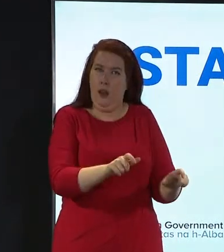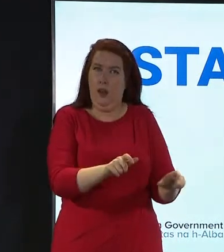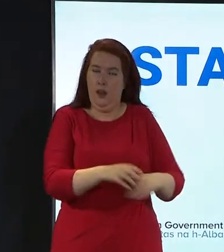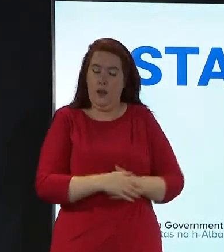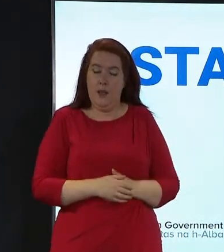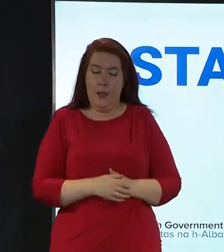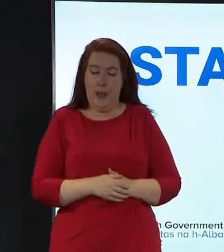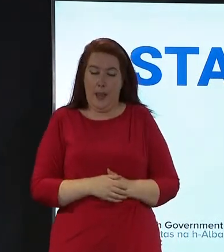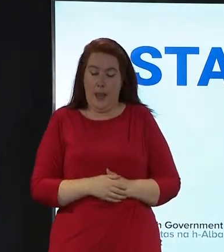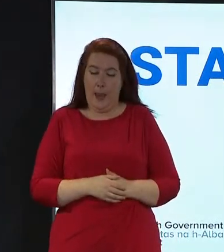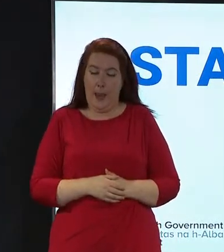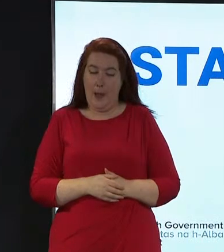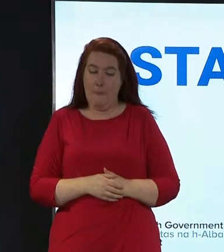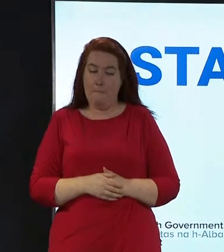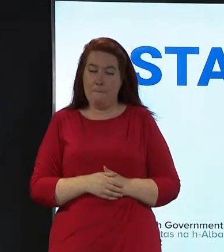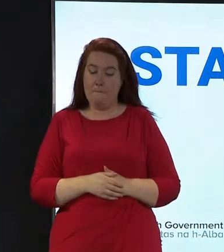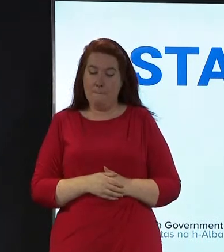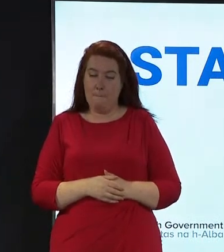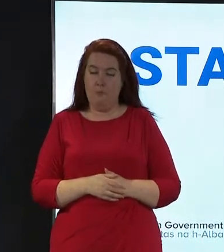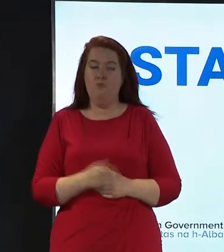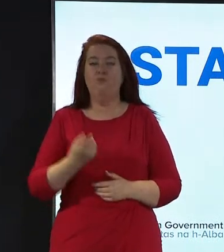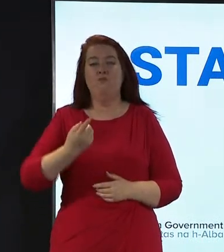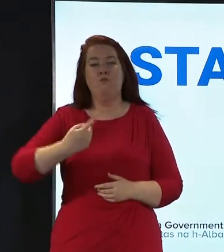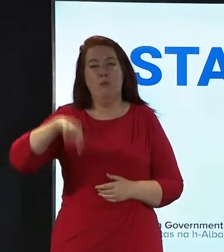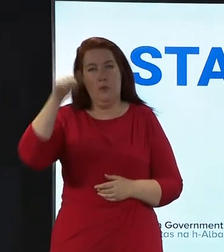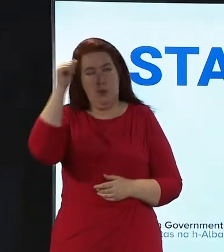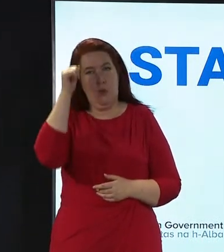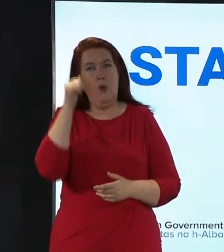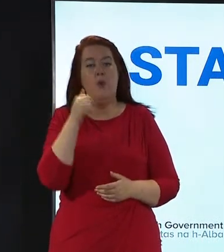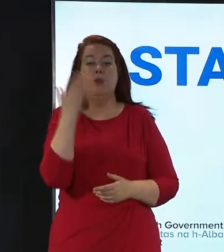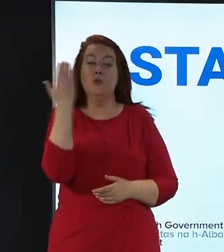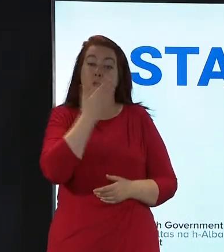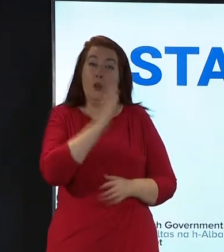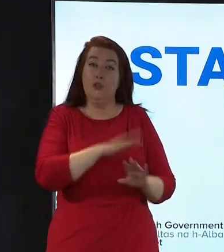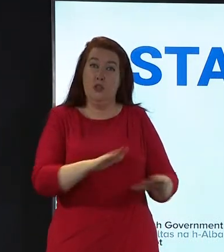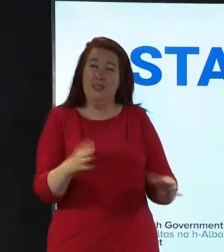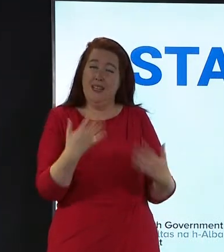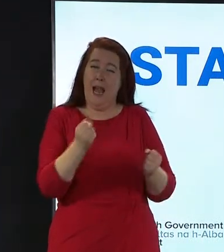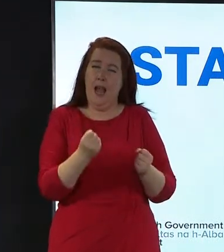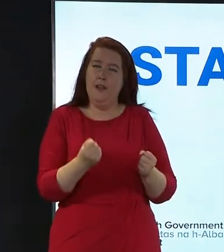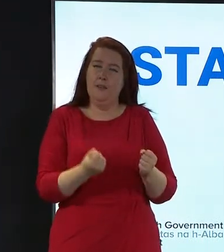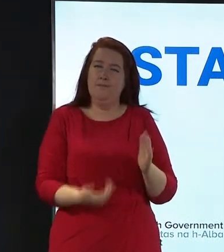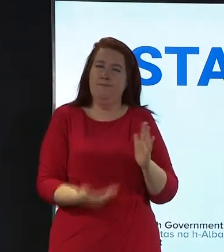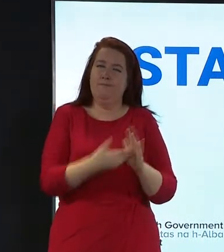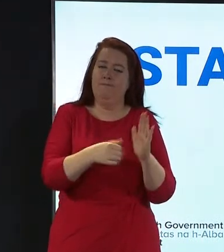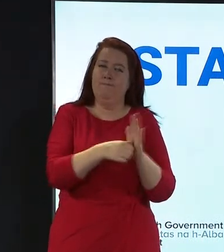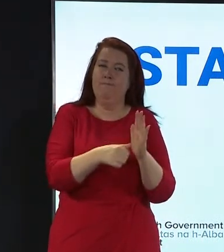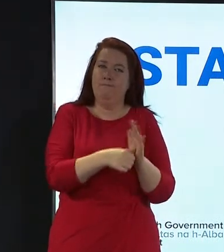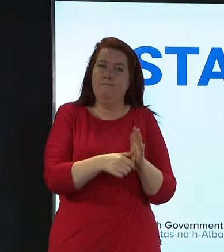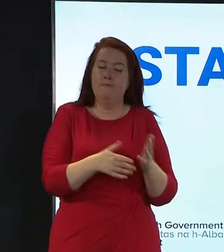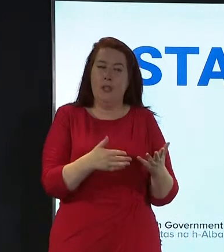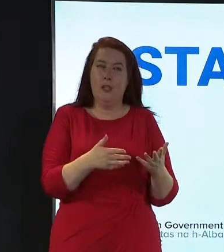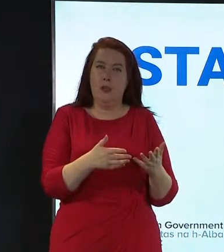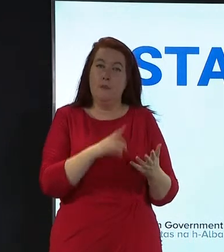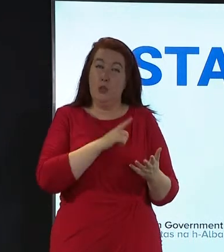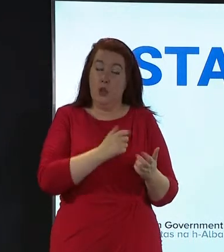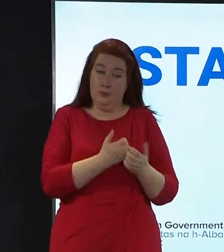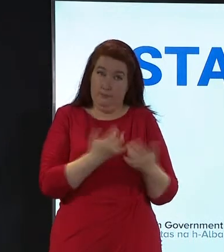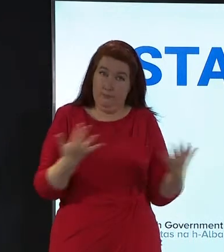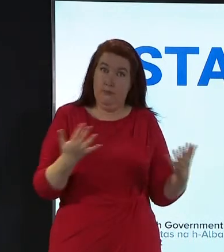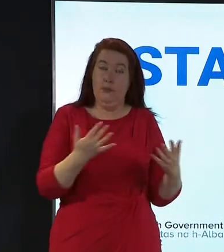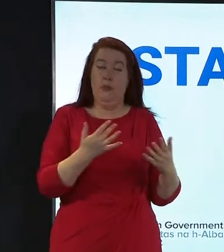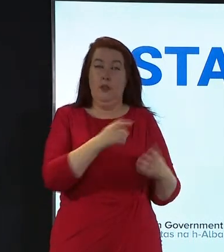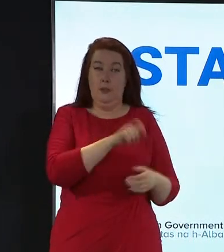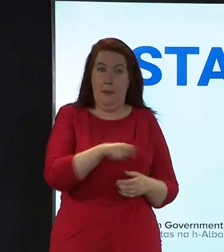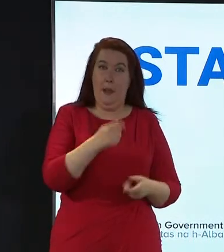been particular issues around isolation with school children because of the large numbers that have ended up